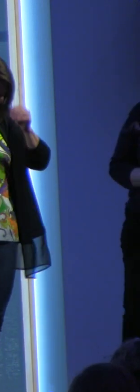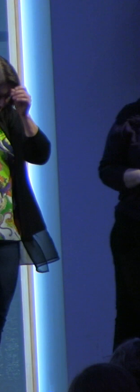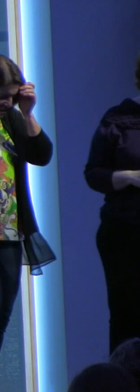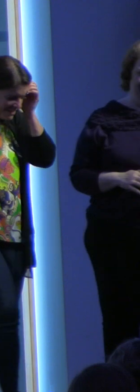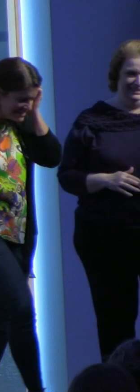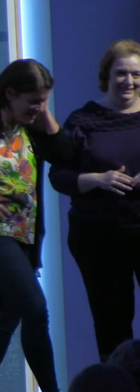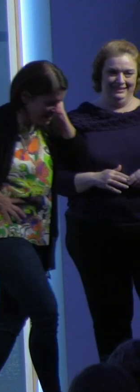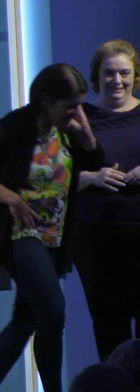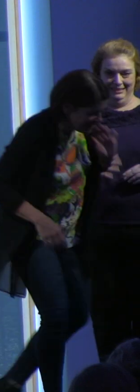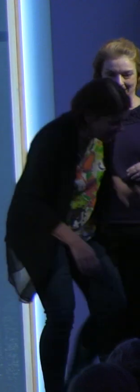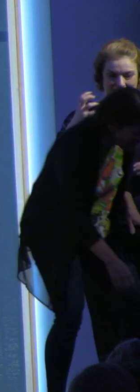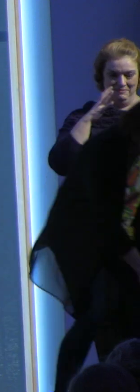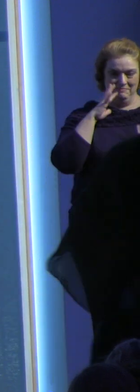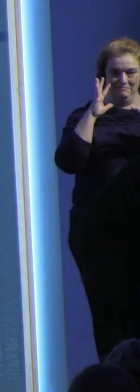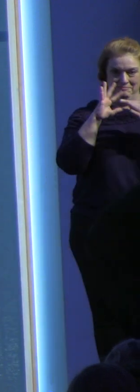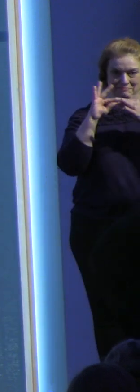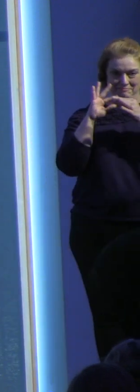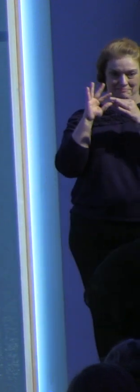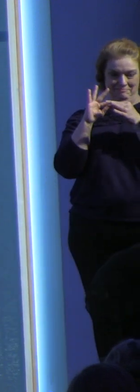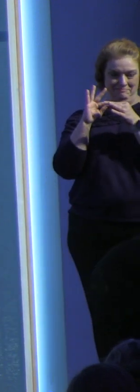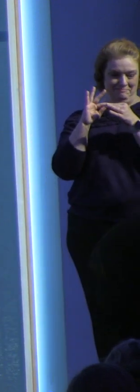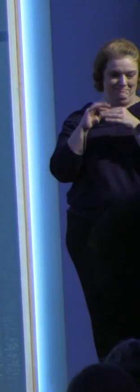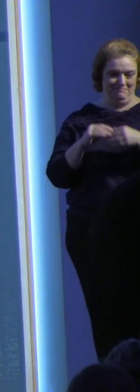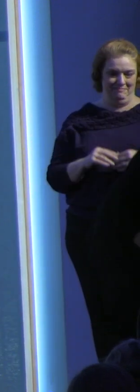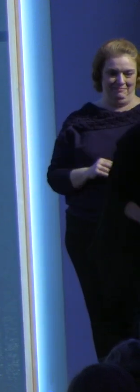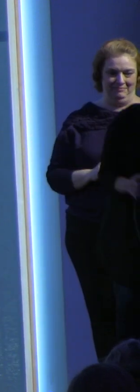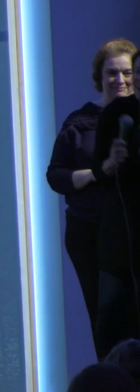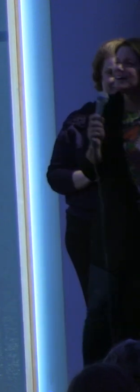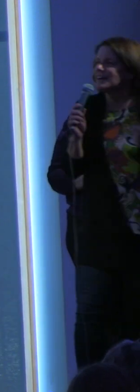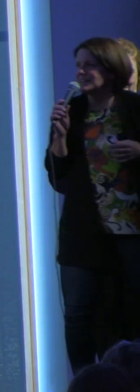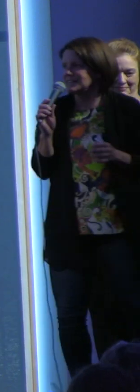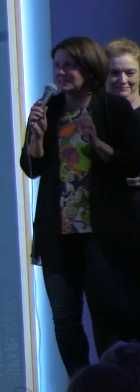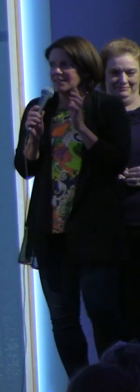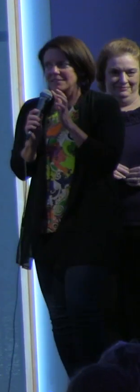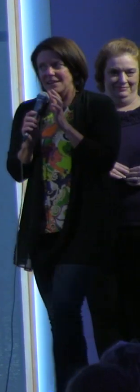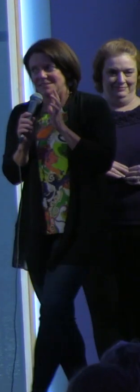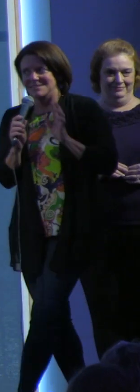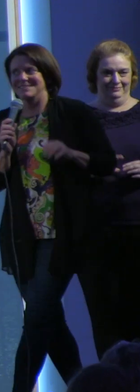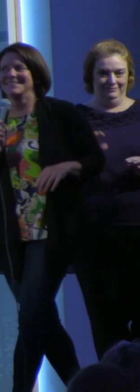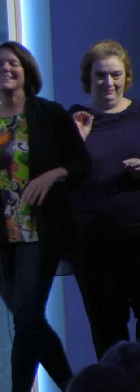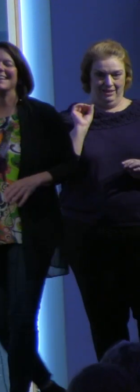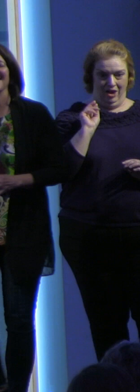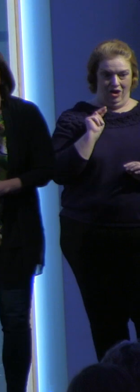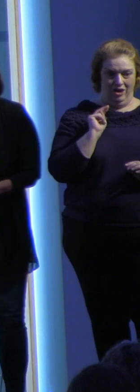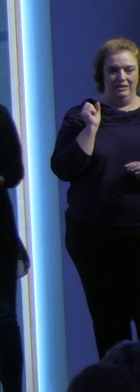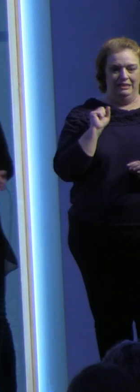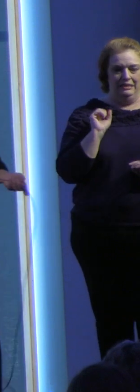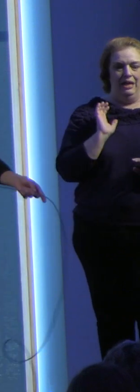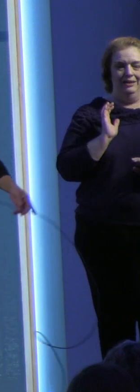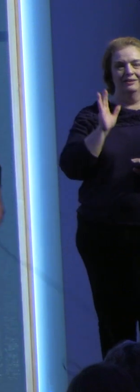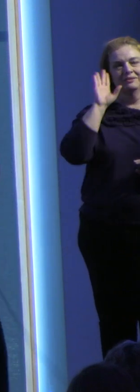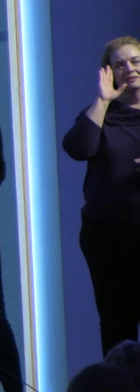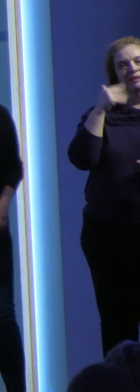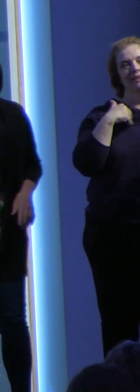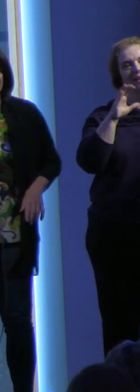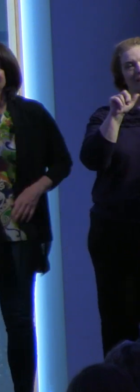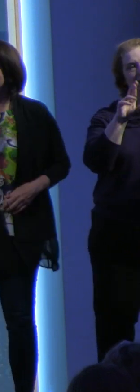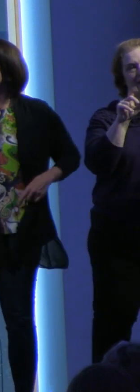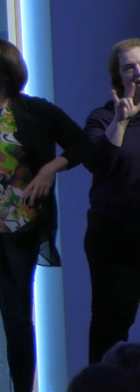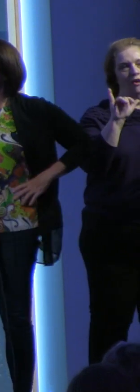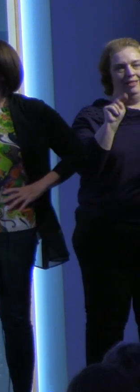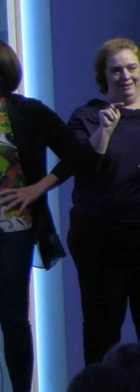Yeah. Do you want to? If you want to say just a little. Is this on? Yes. Hi, I'm Carolyn